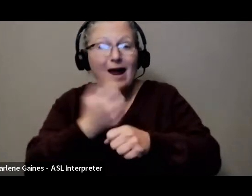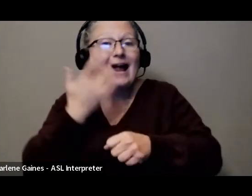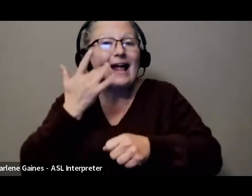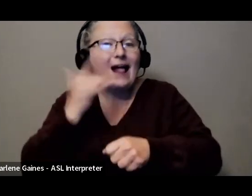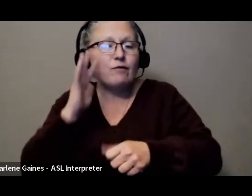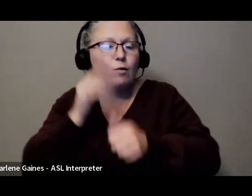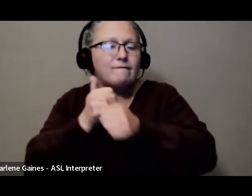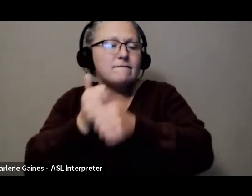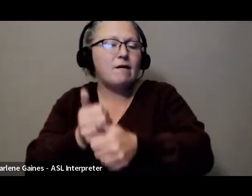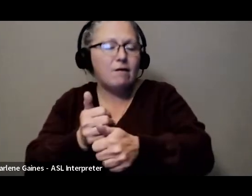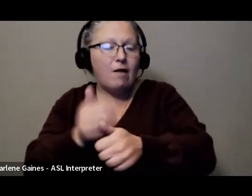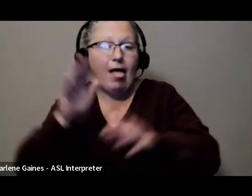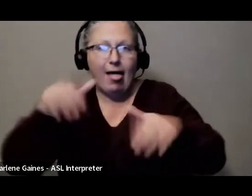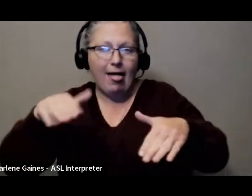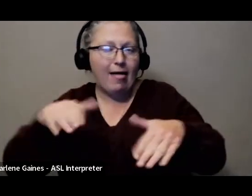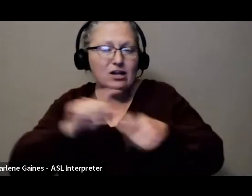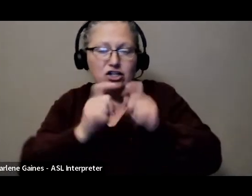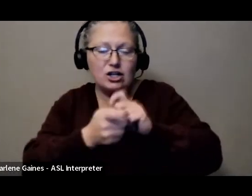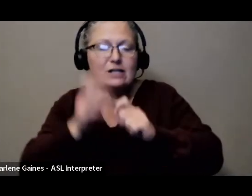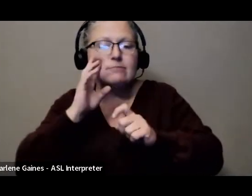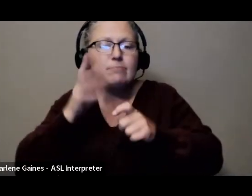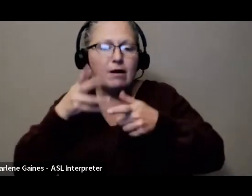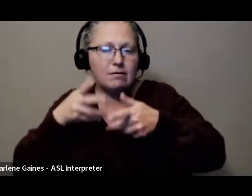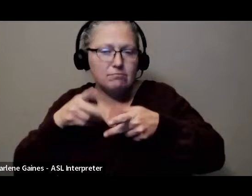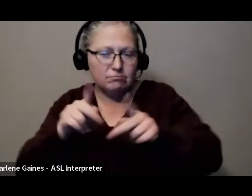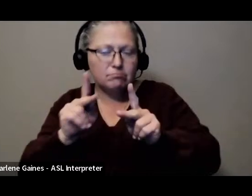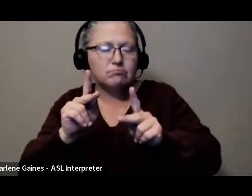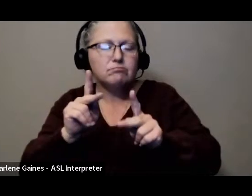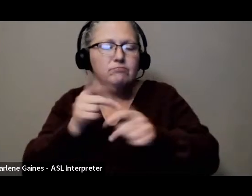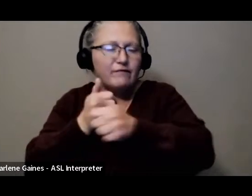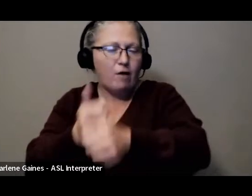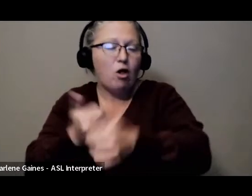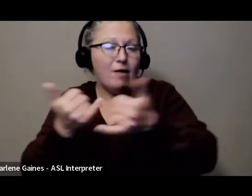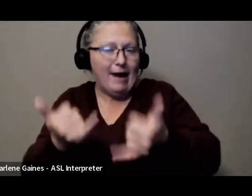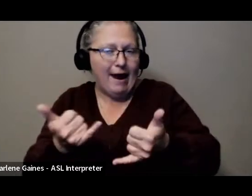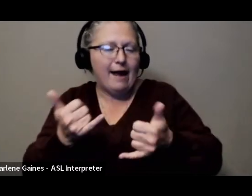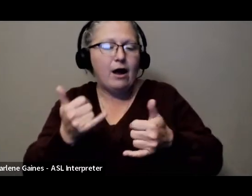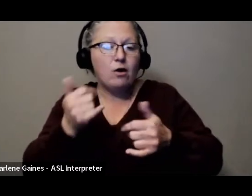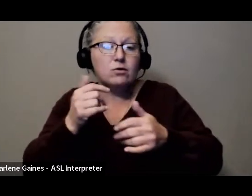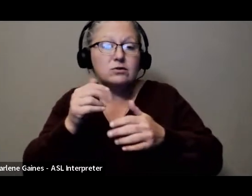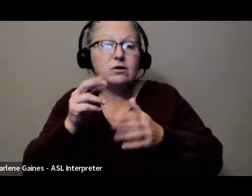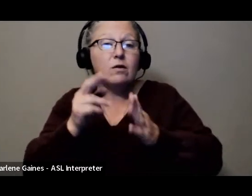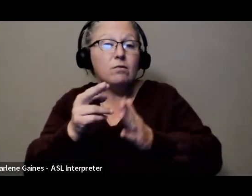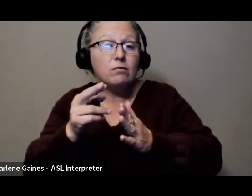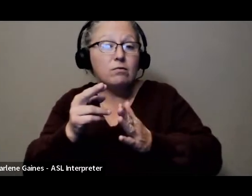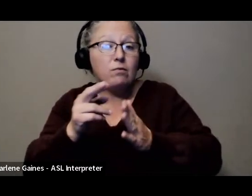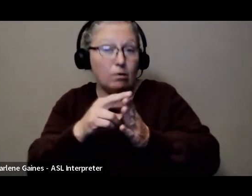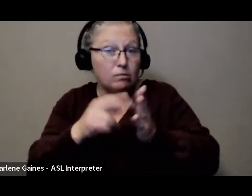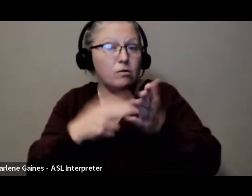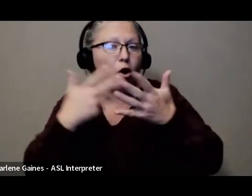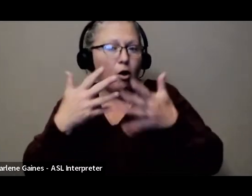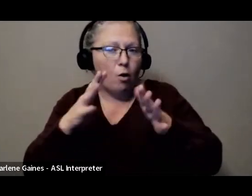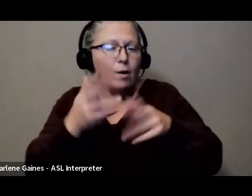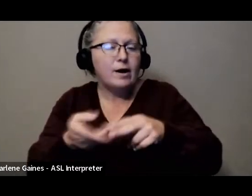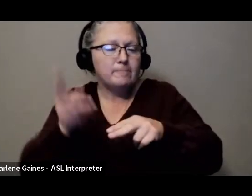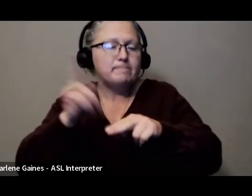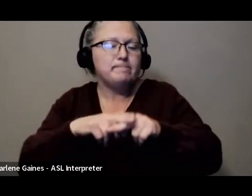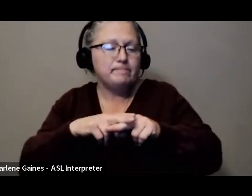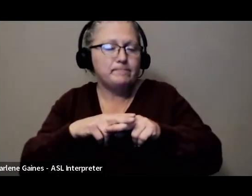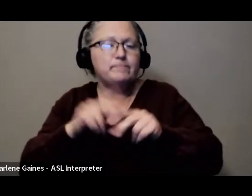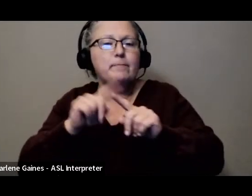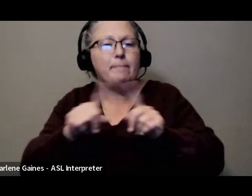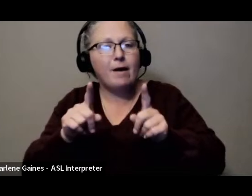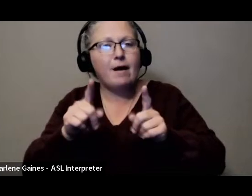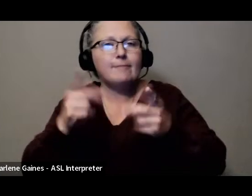be following. They haven't yet, but they have allowed us to follow it already. So the guidelines have already actually increased. But